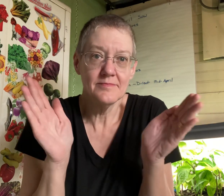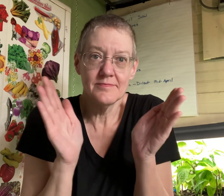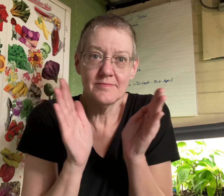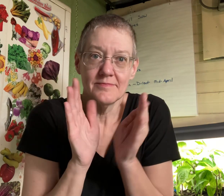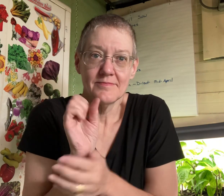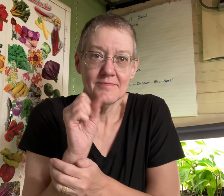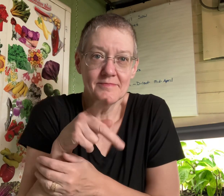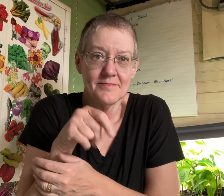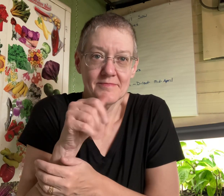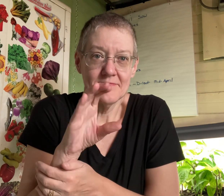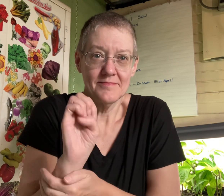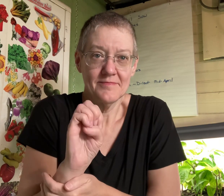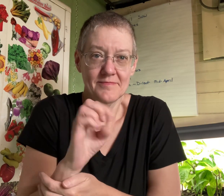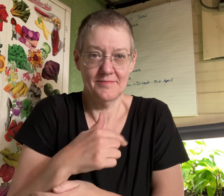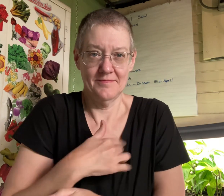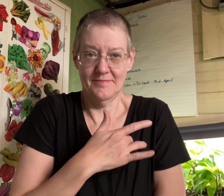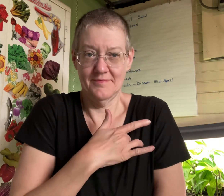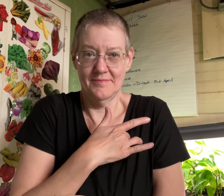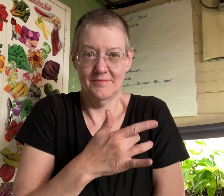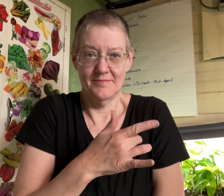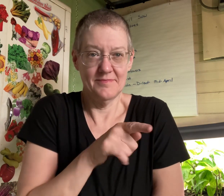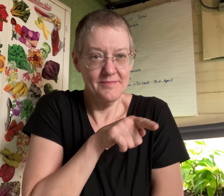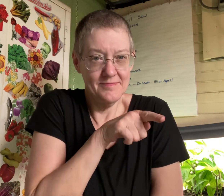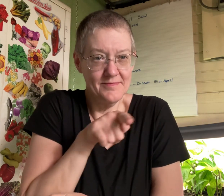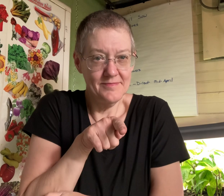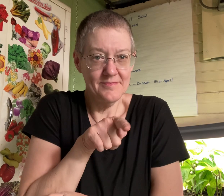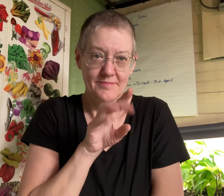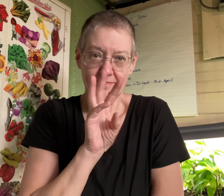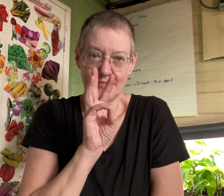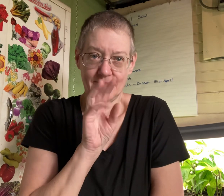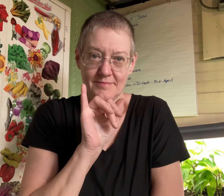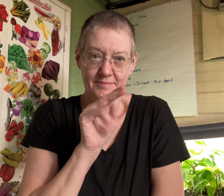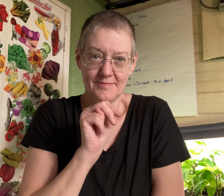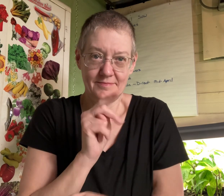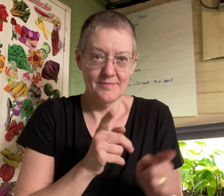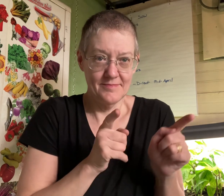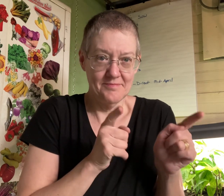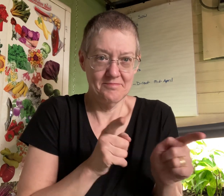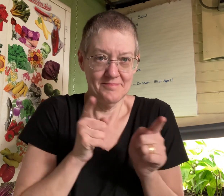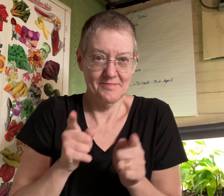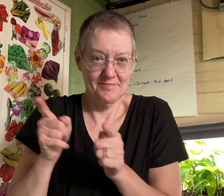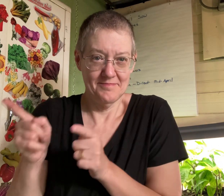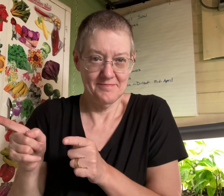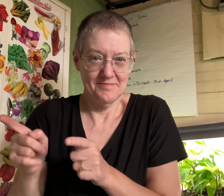very small space, so I like to plant them 6 inches apart.